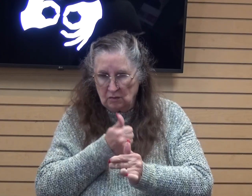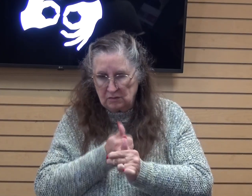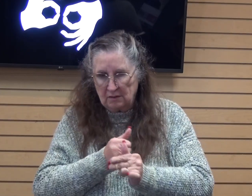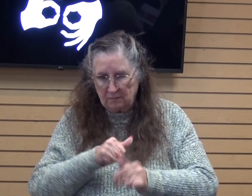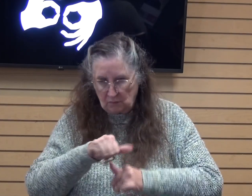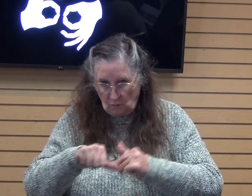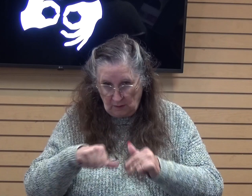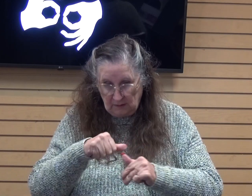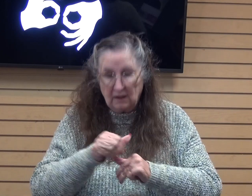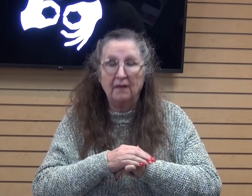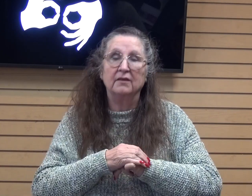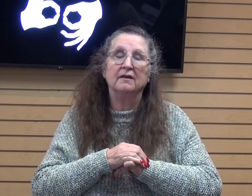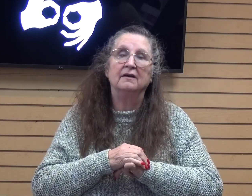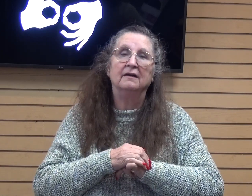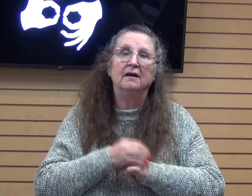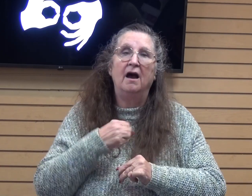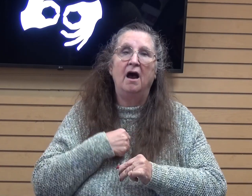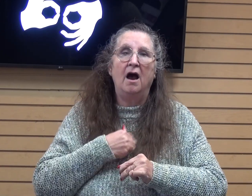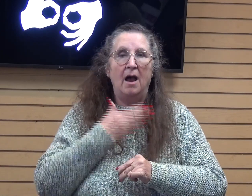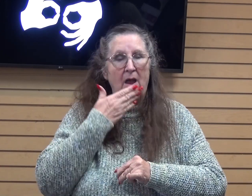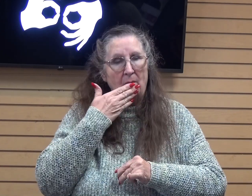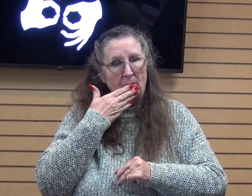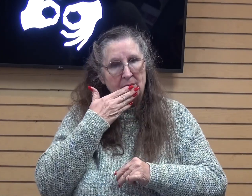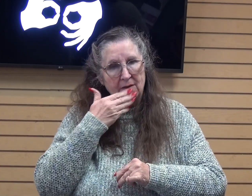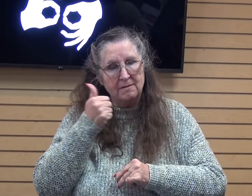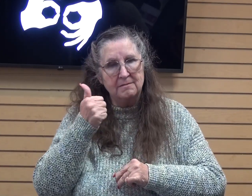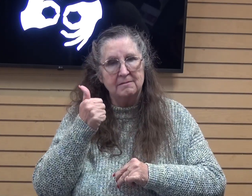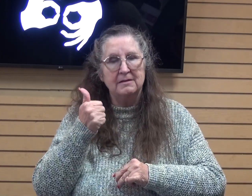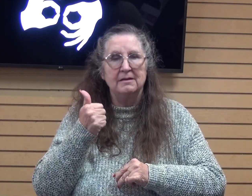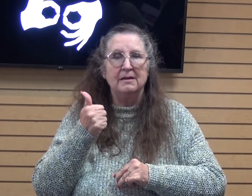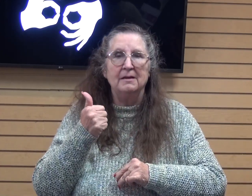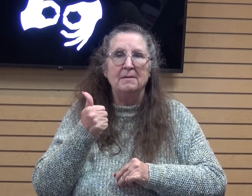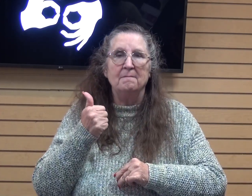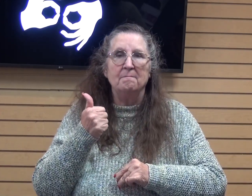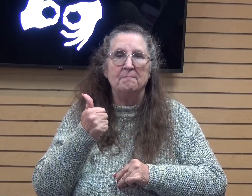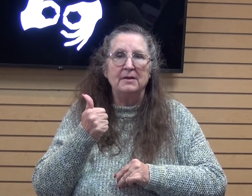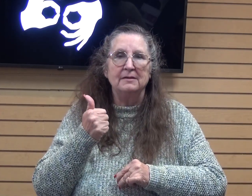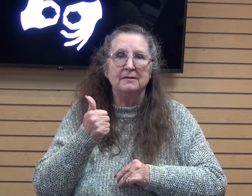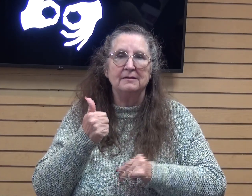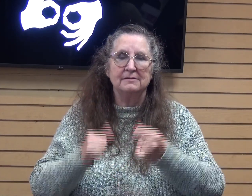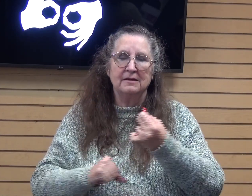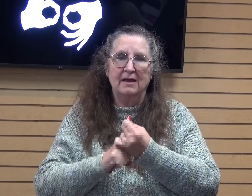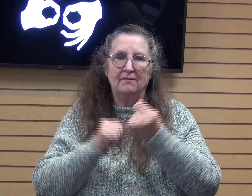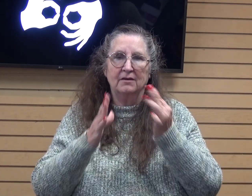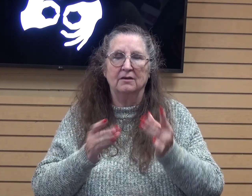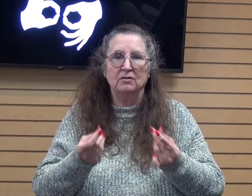I am a big advocate to do what we are told in verse 16. Let your light